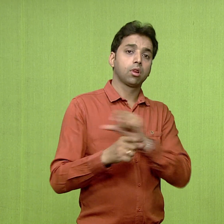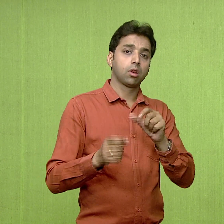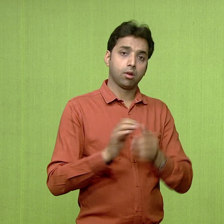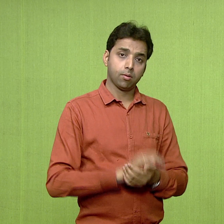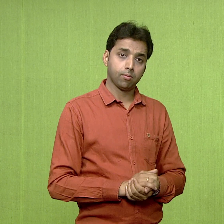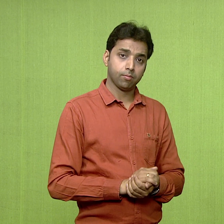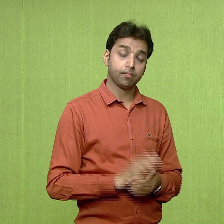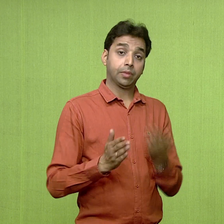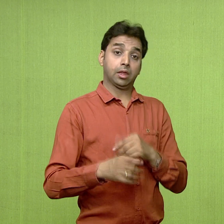and Kannada